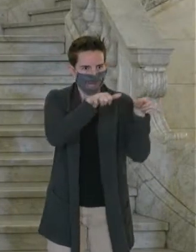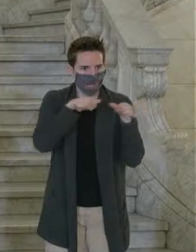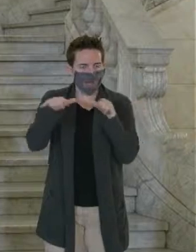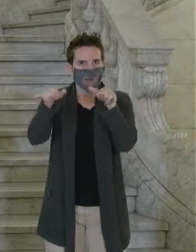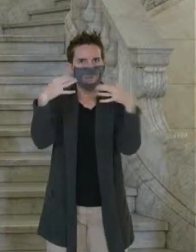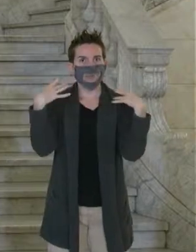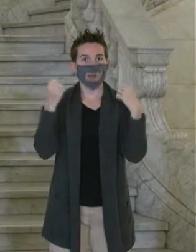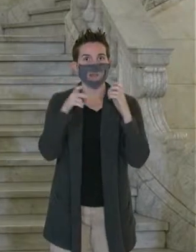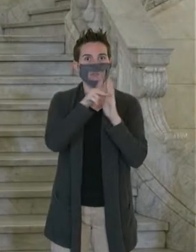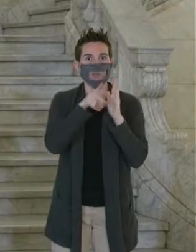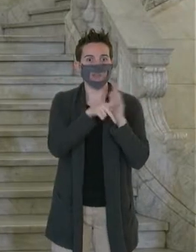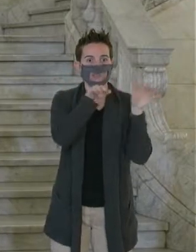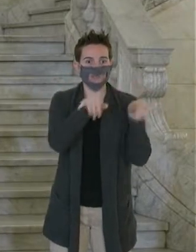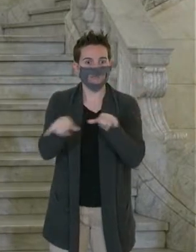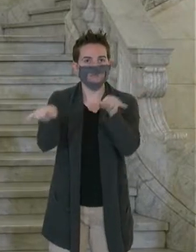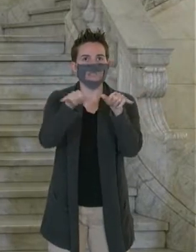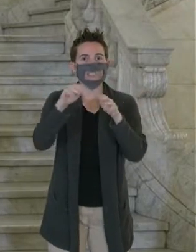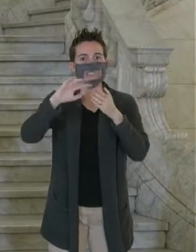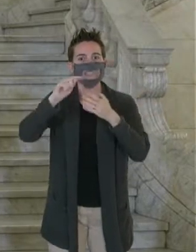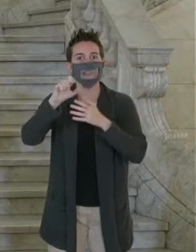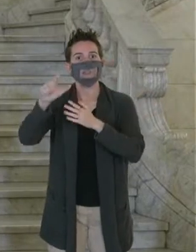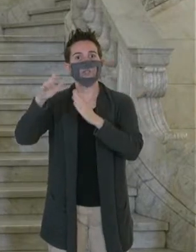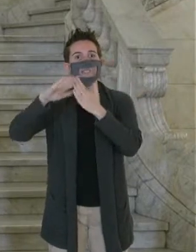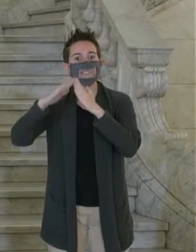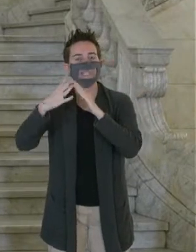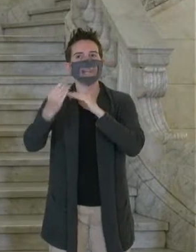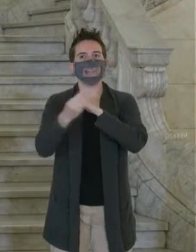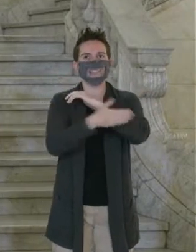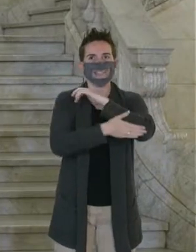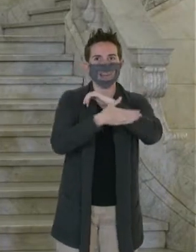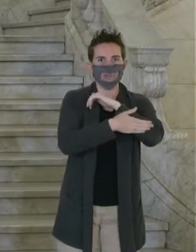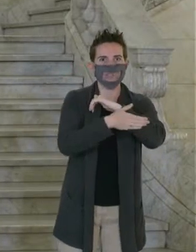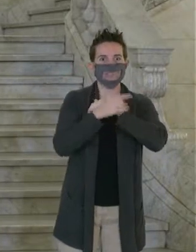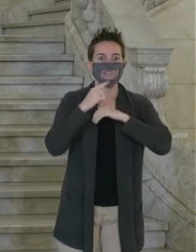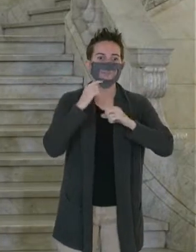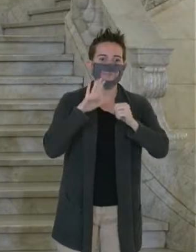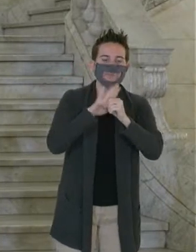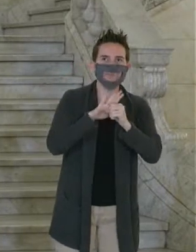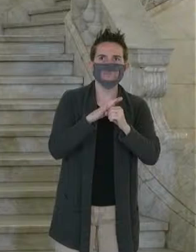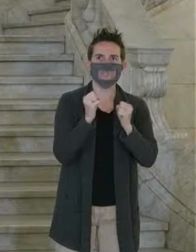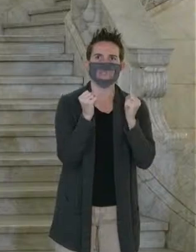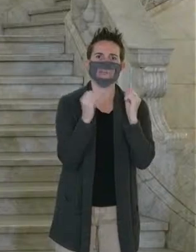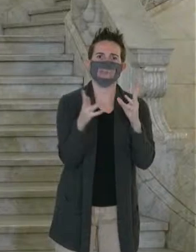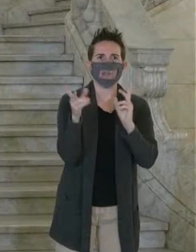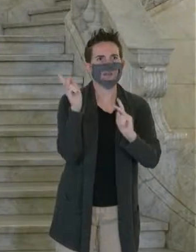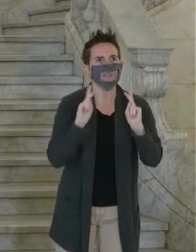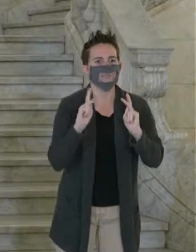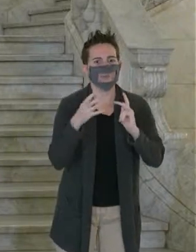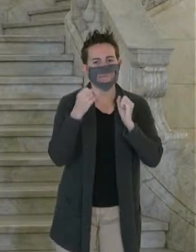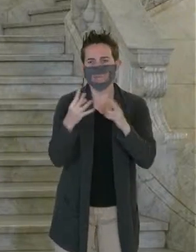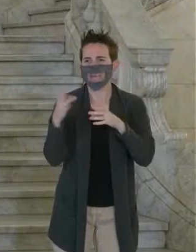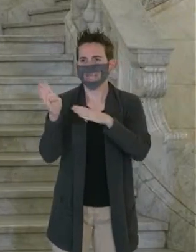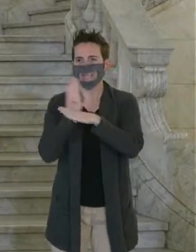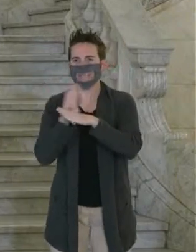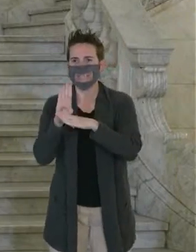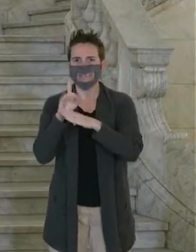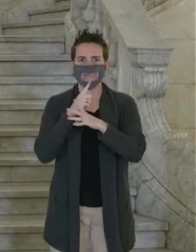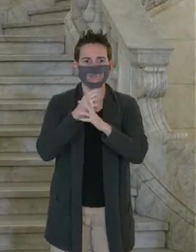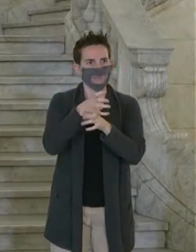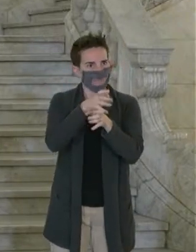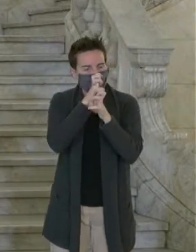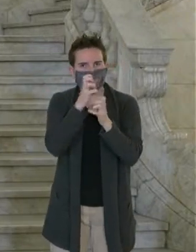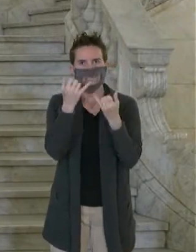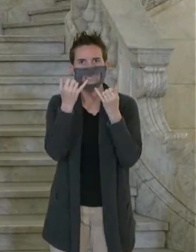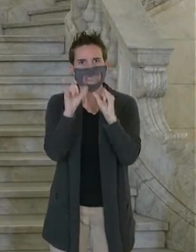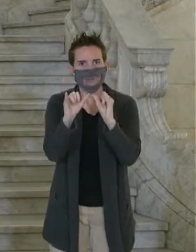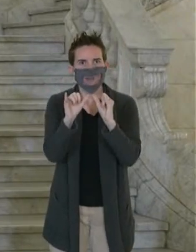County and ensure the maximum number of people and businesses take prudent precautions to reduce the exposure to